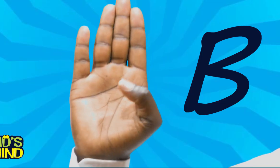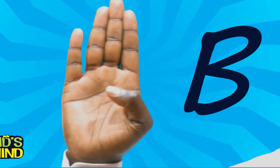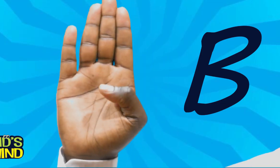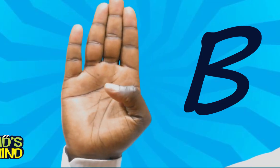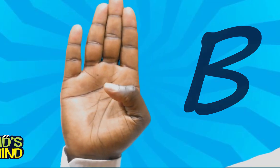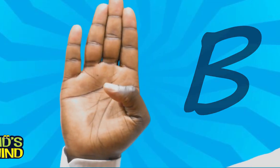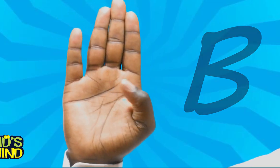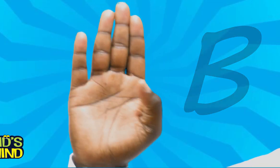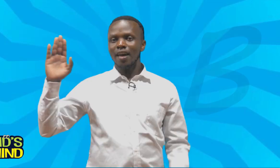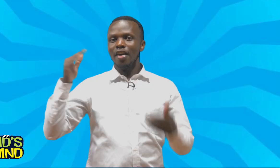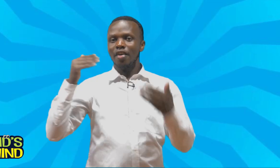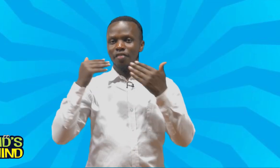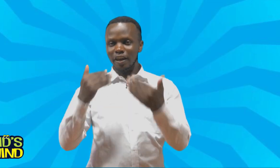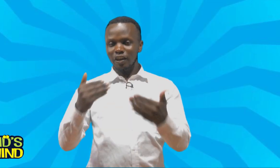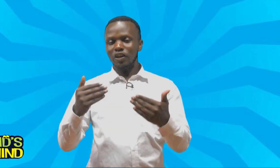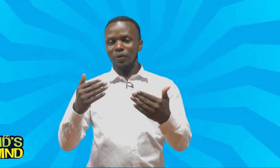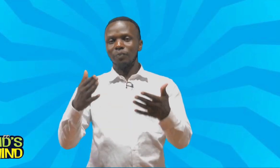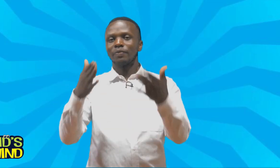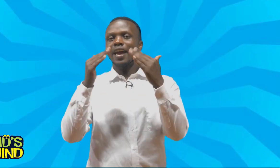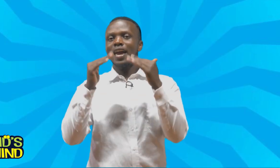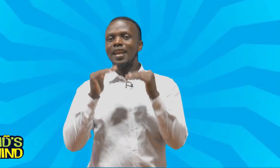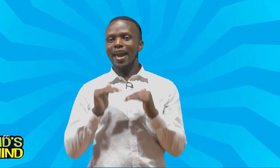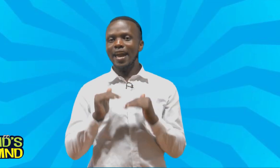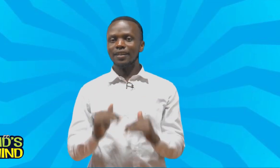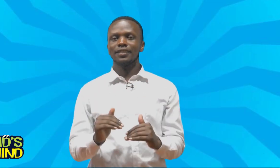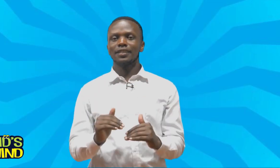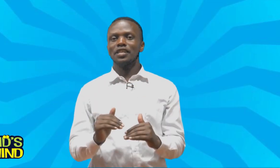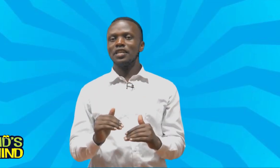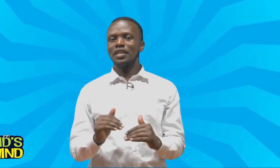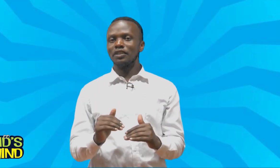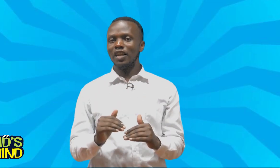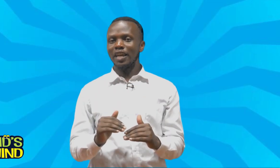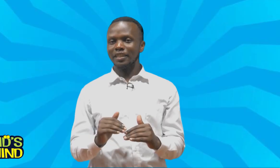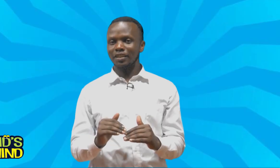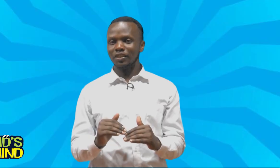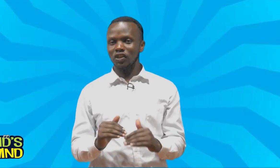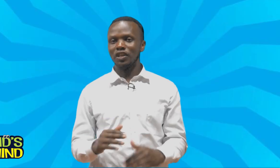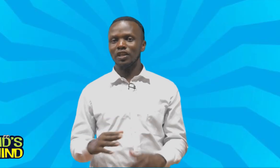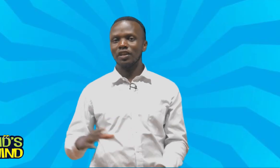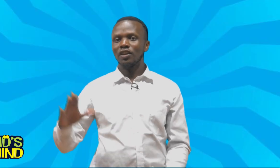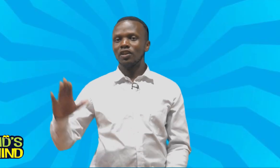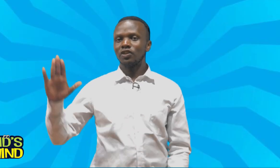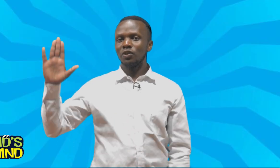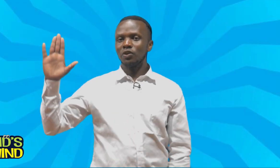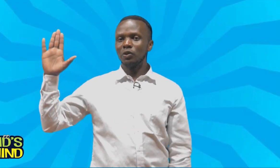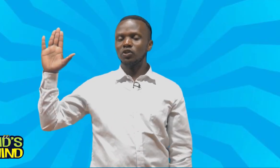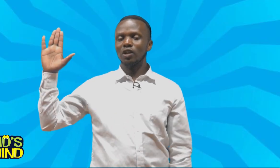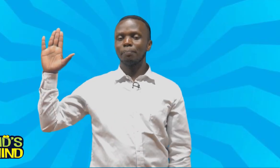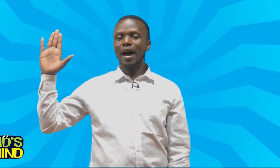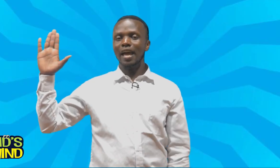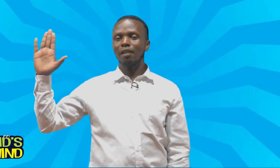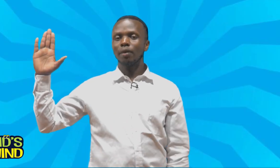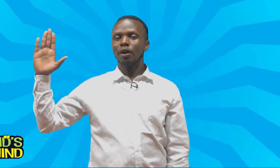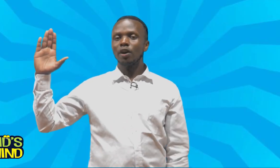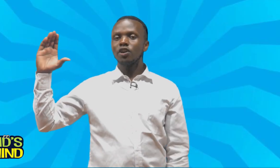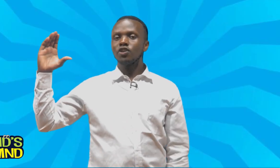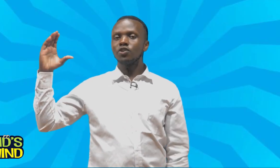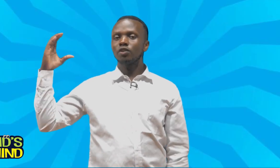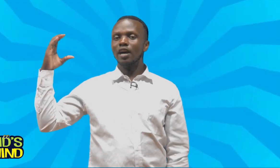B. Thank you. Next is letter C. You use your palm, you